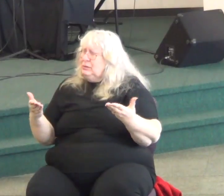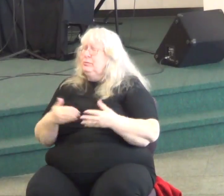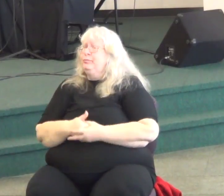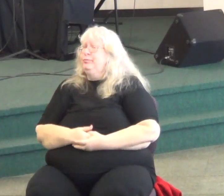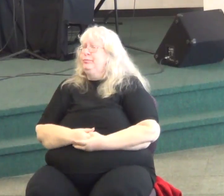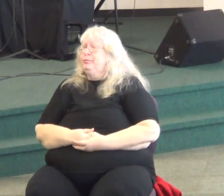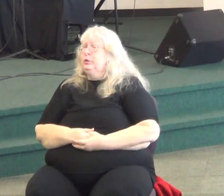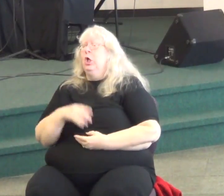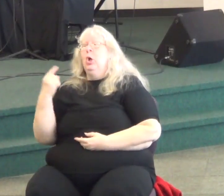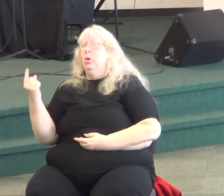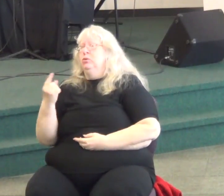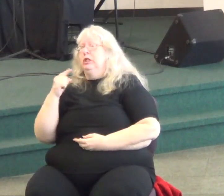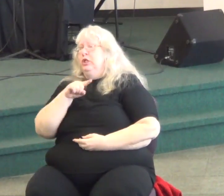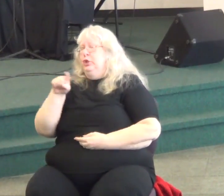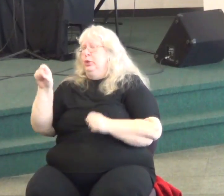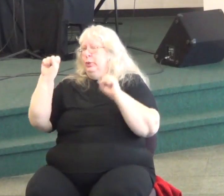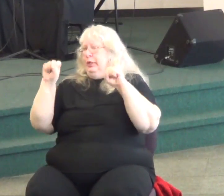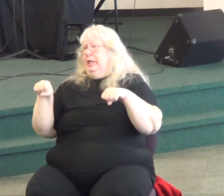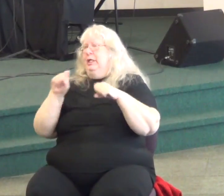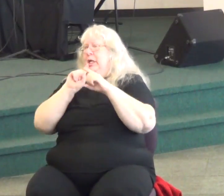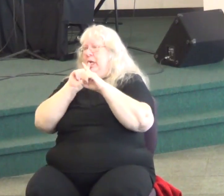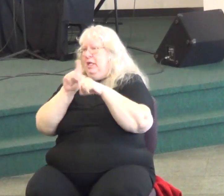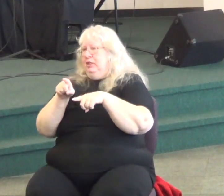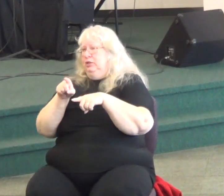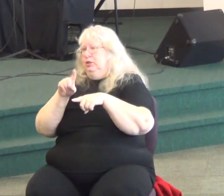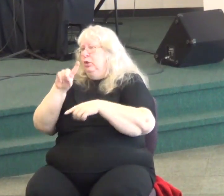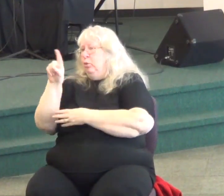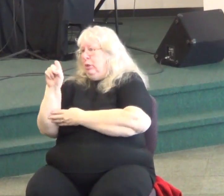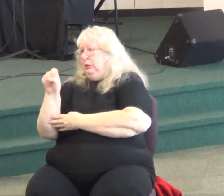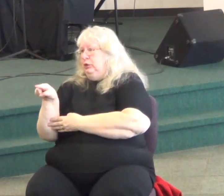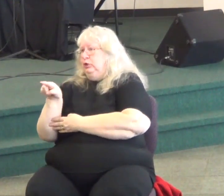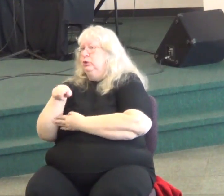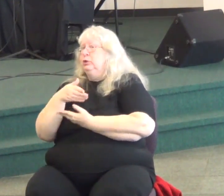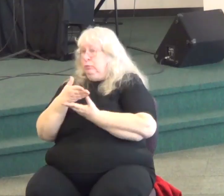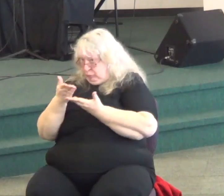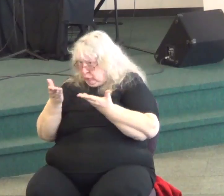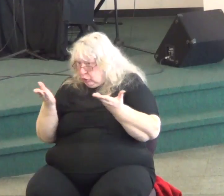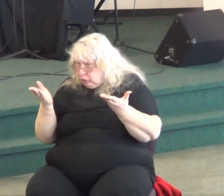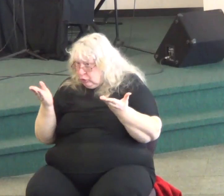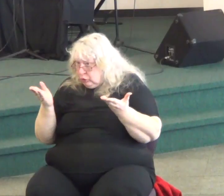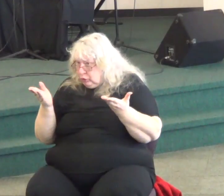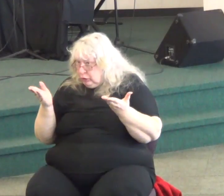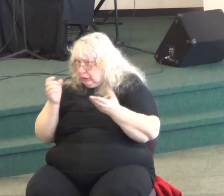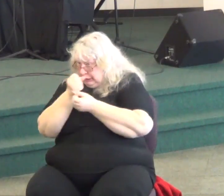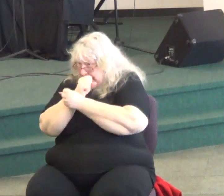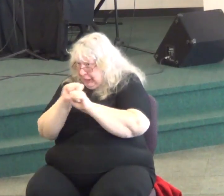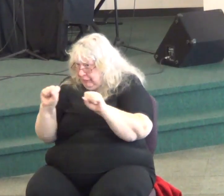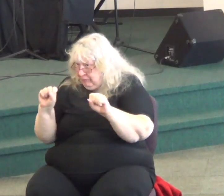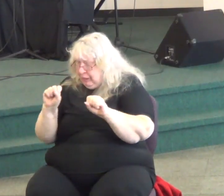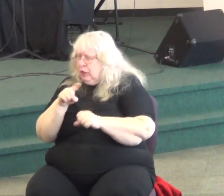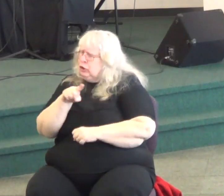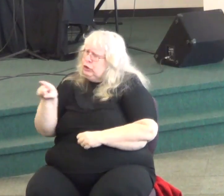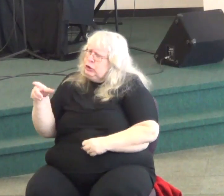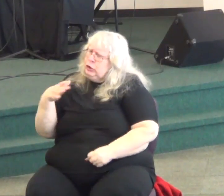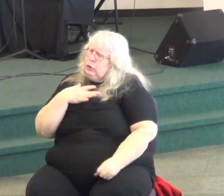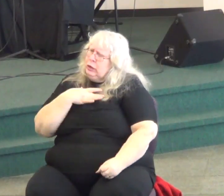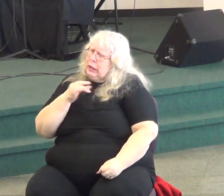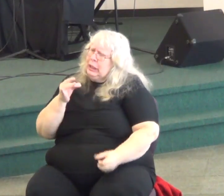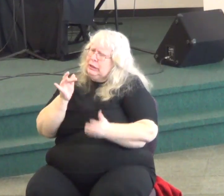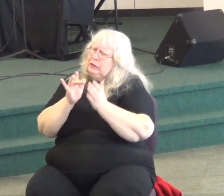Only you can answer, are you saved? Do you like Jesus' miracles or do you love Jesus as your